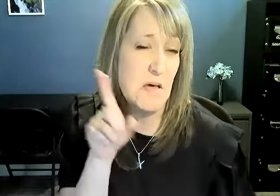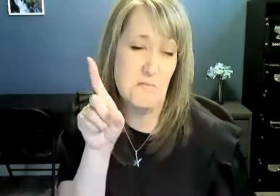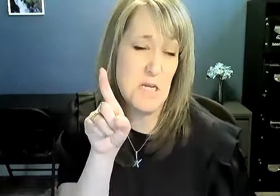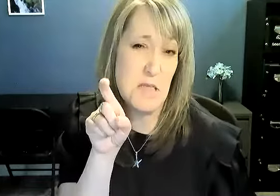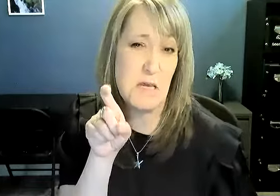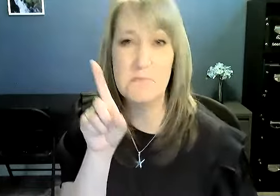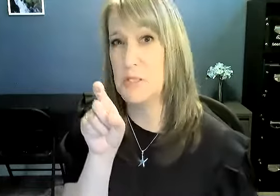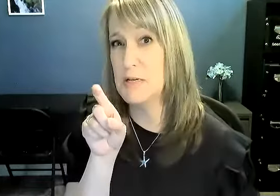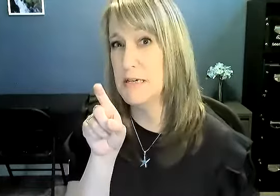What do you think? Do you?